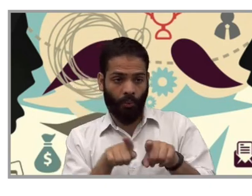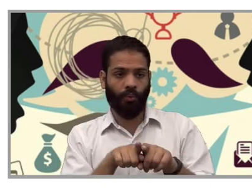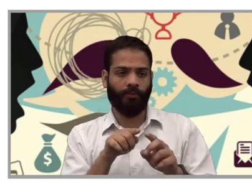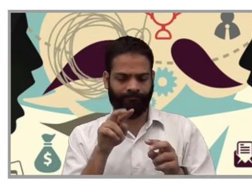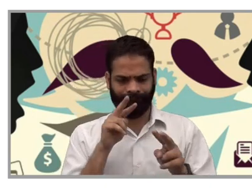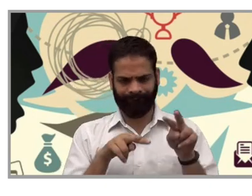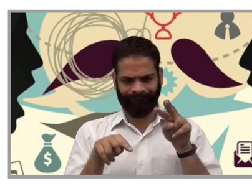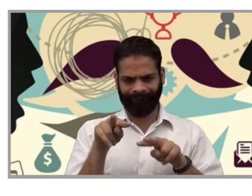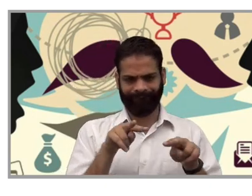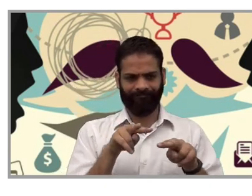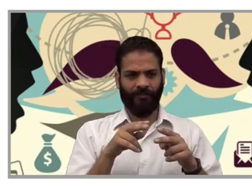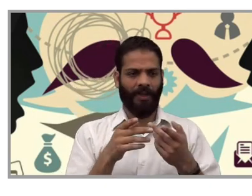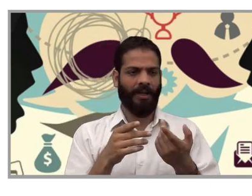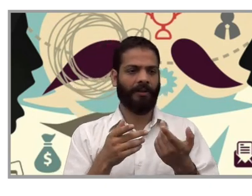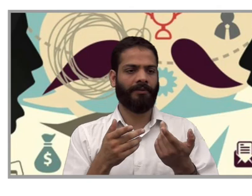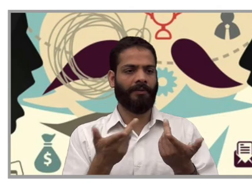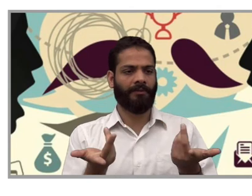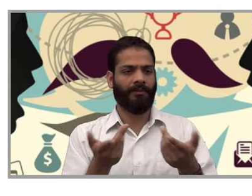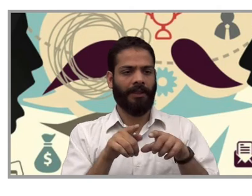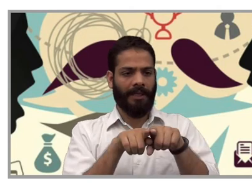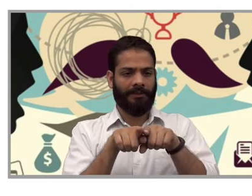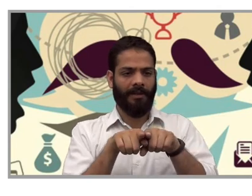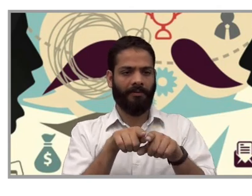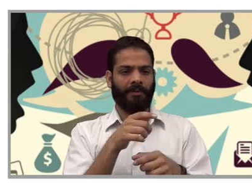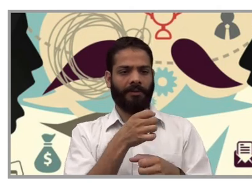For example, this book is good.